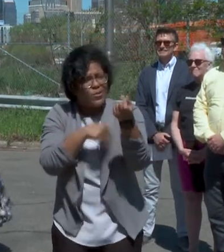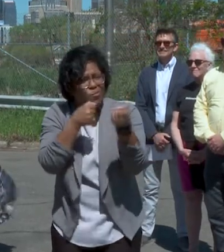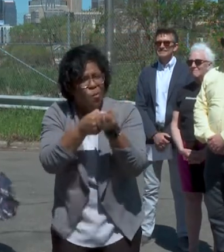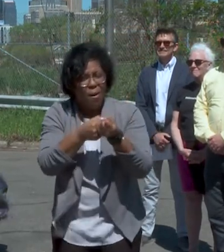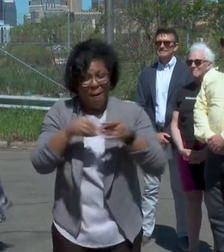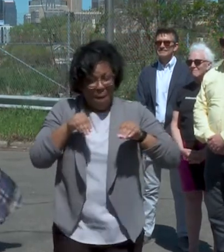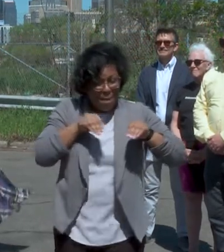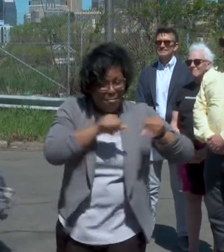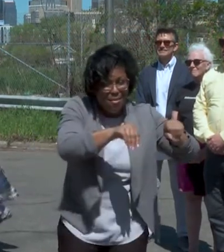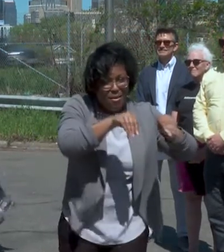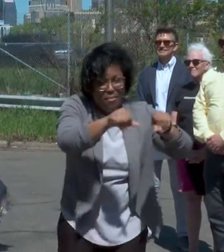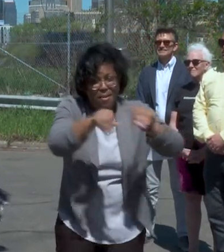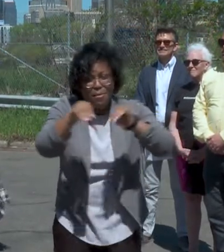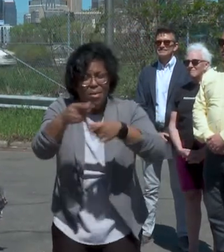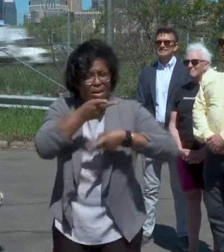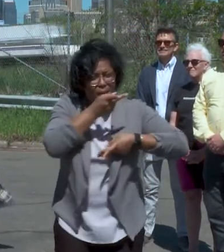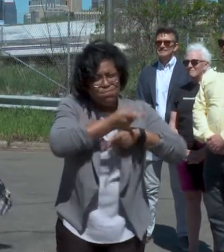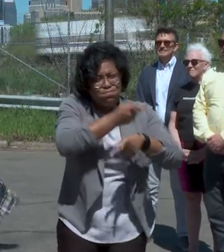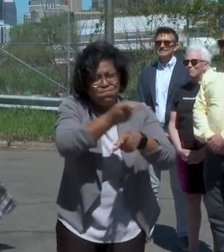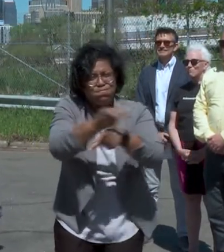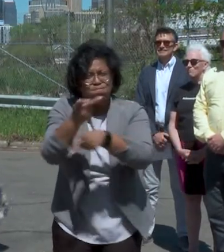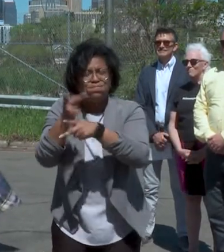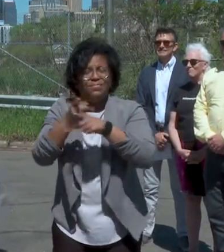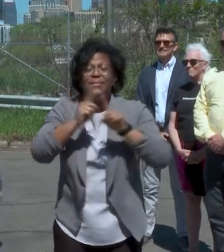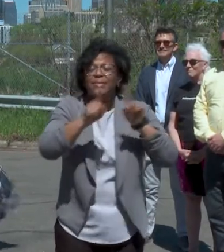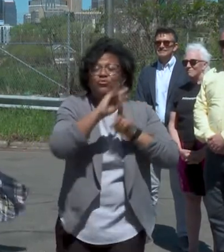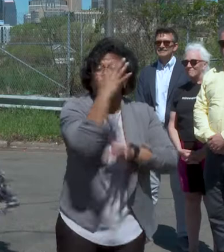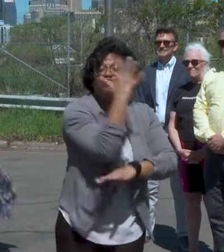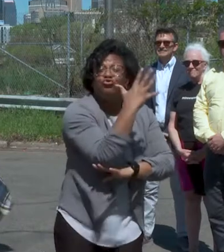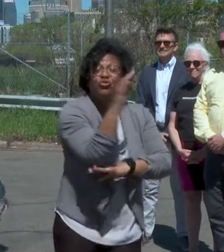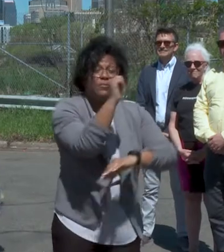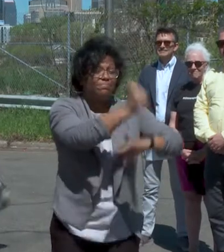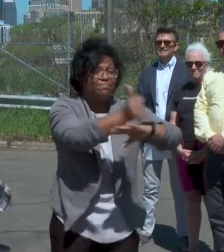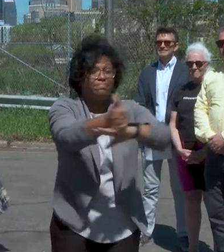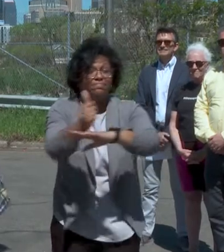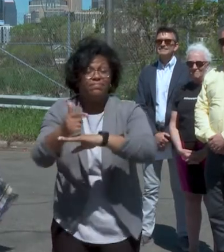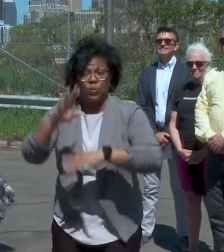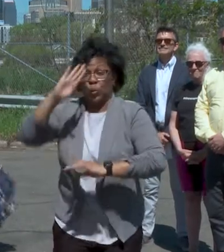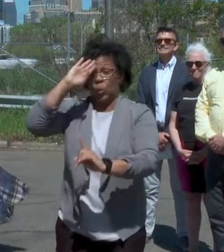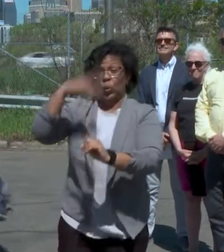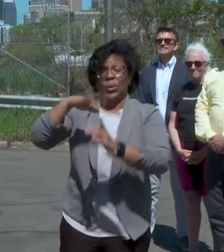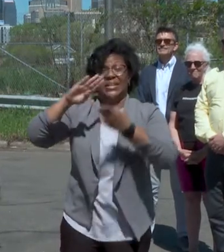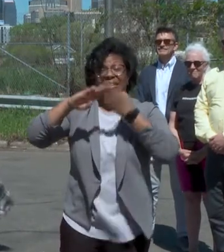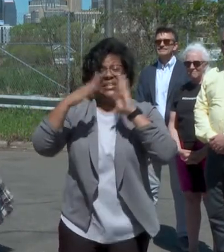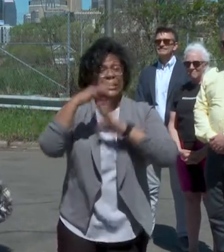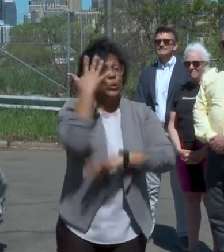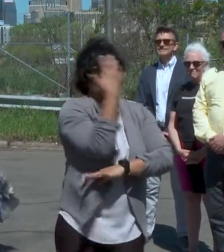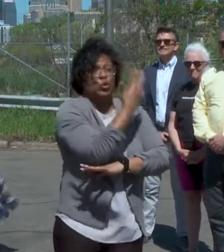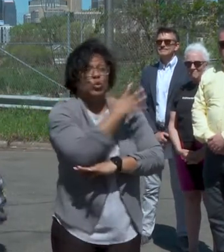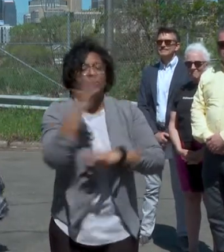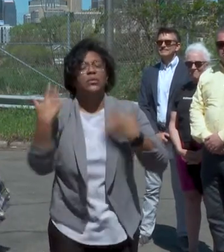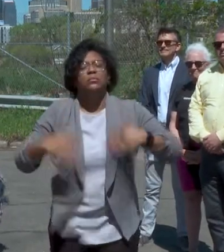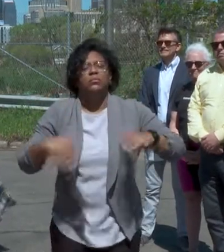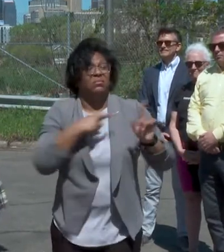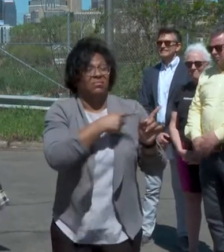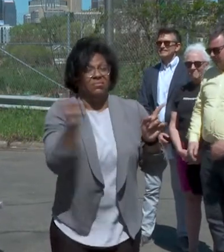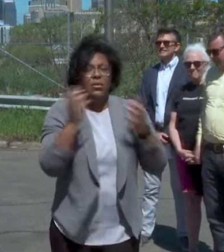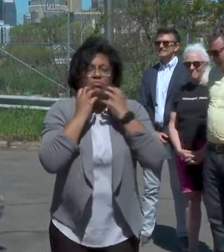of our trees in Minneapolis. We all know that our urban trees are a critical component of our climate